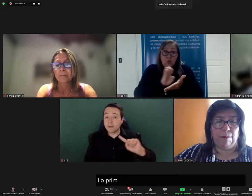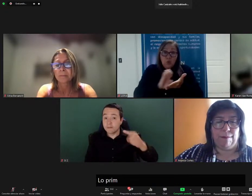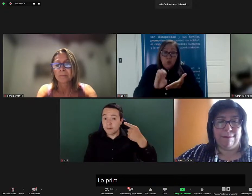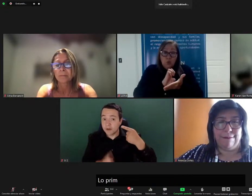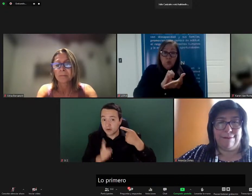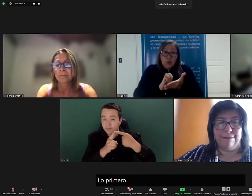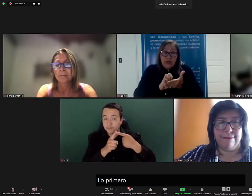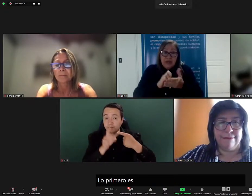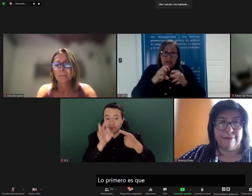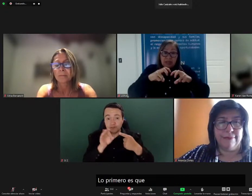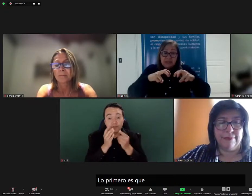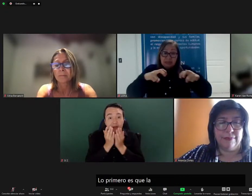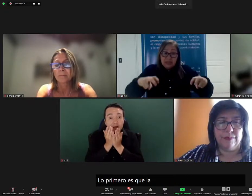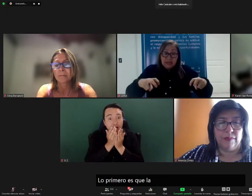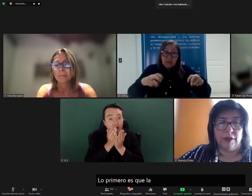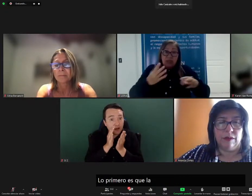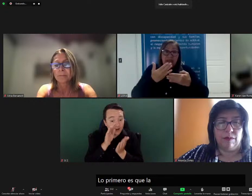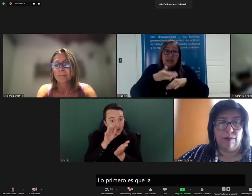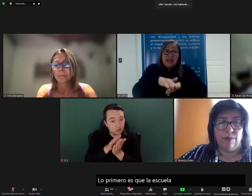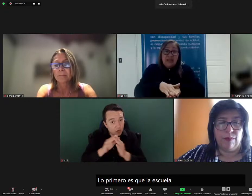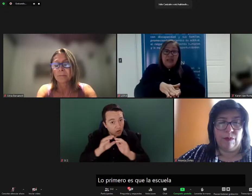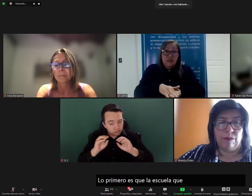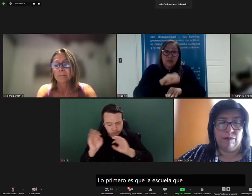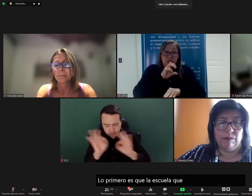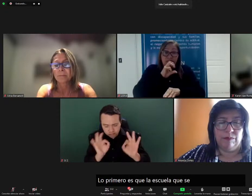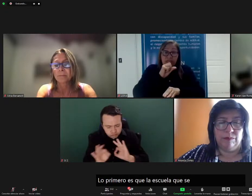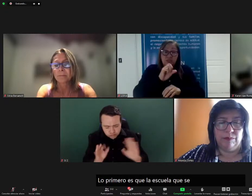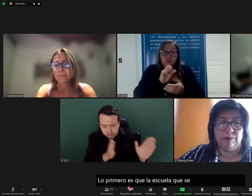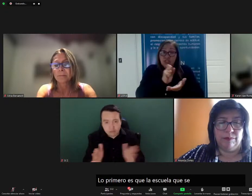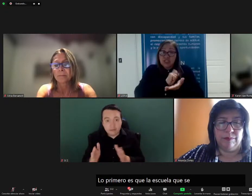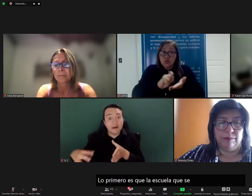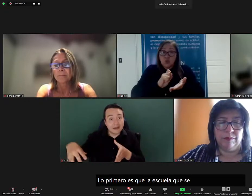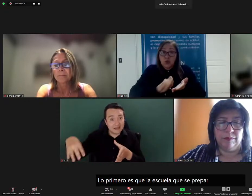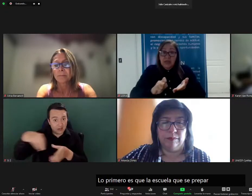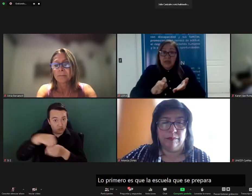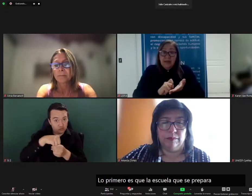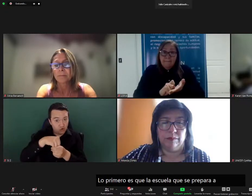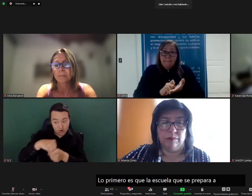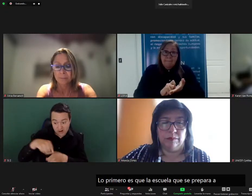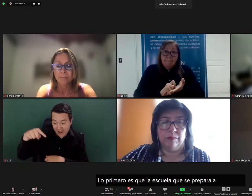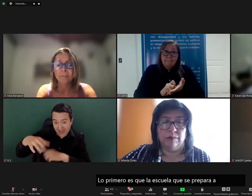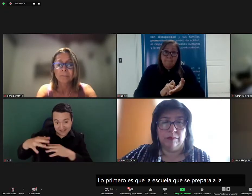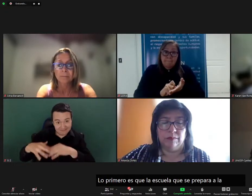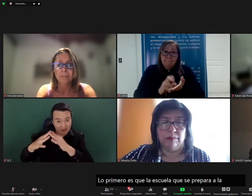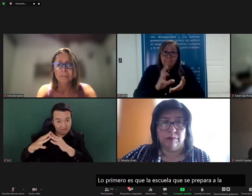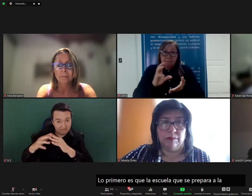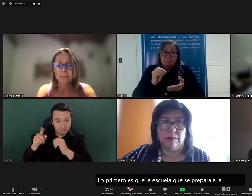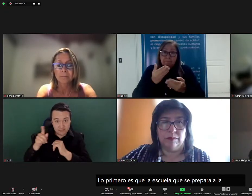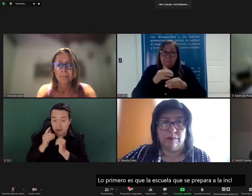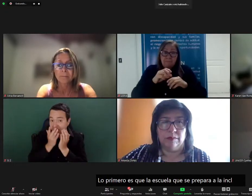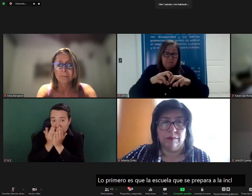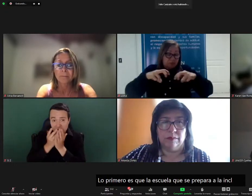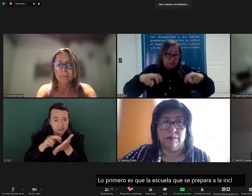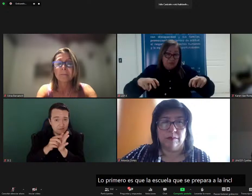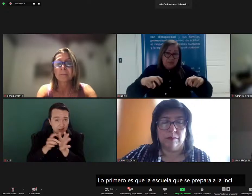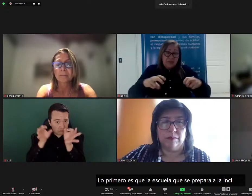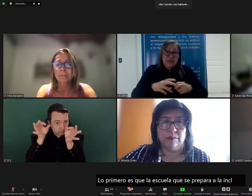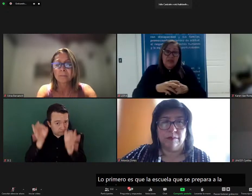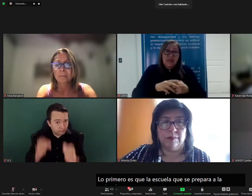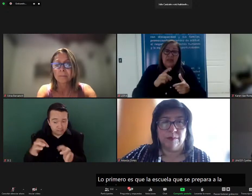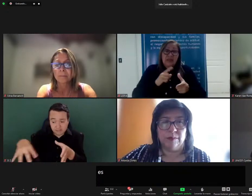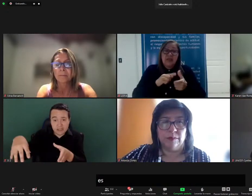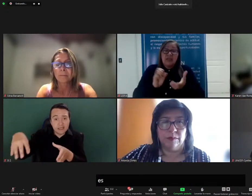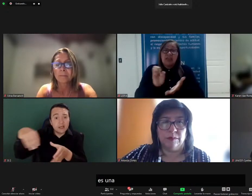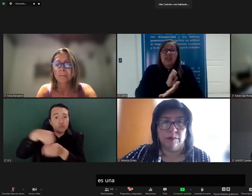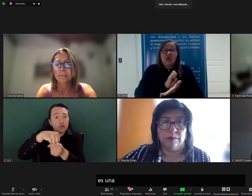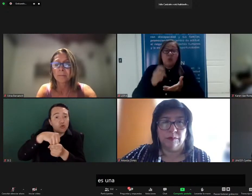reflections with you first the schools that are getting ready to inclusion are inclusive